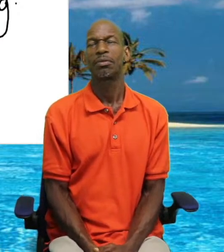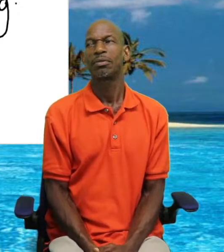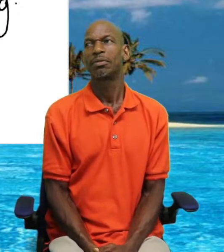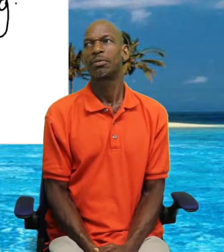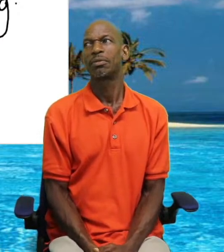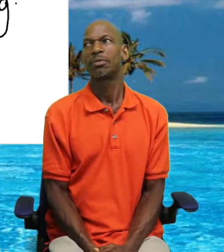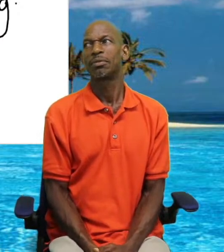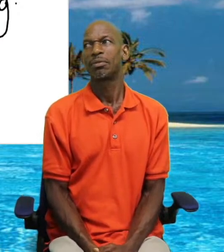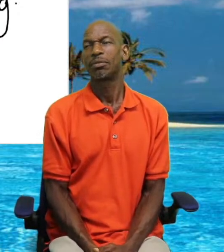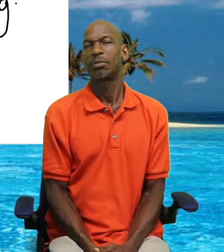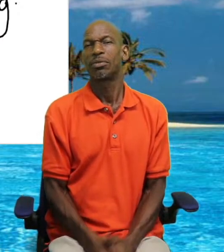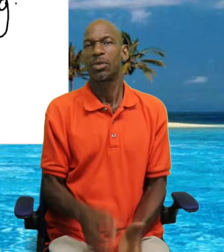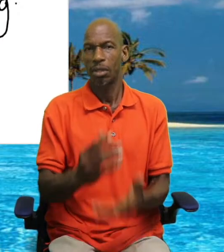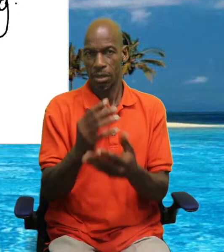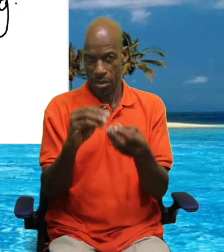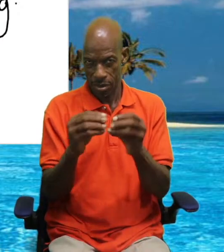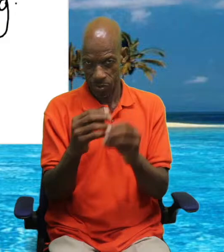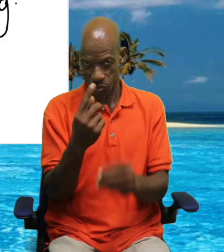but. Okay.